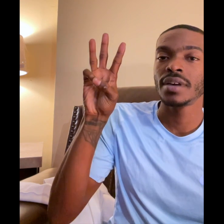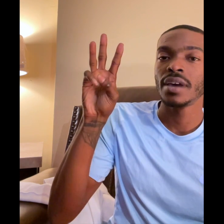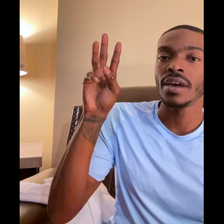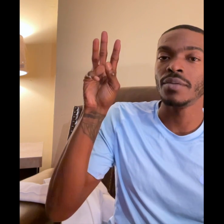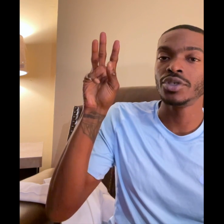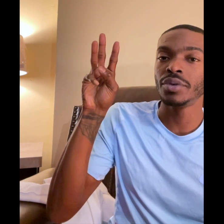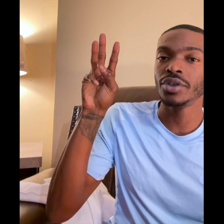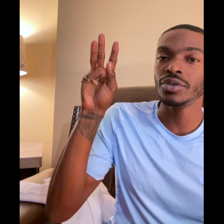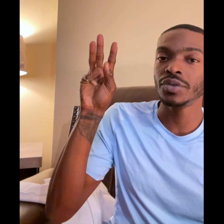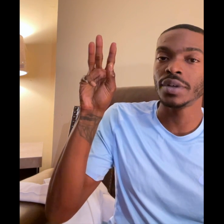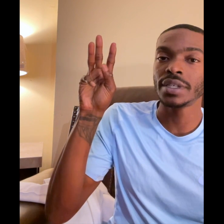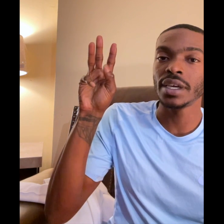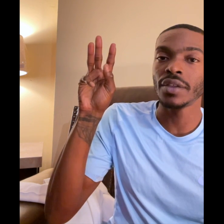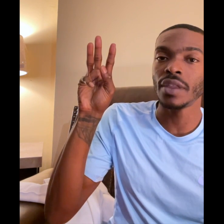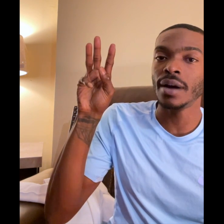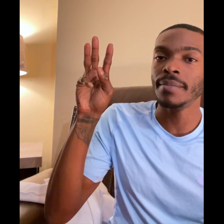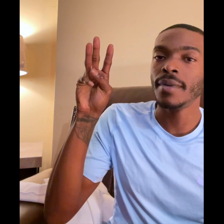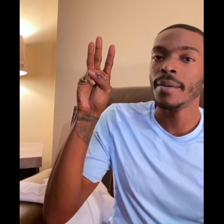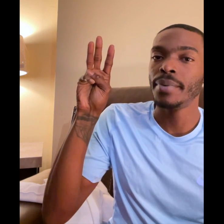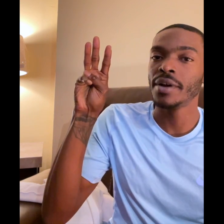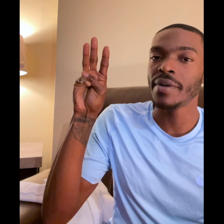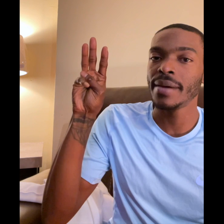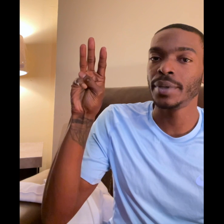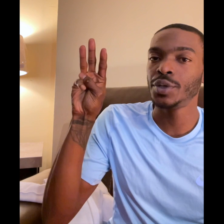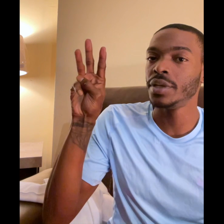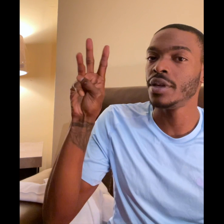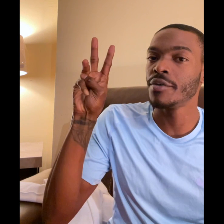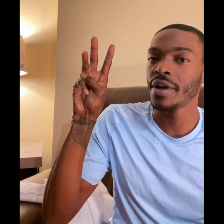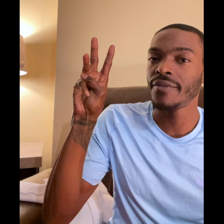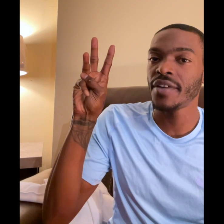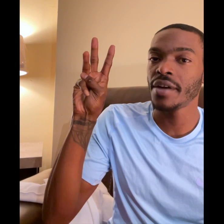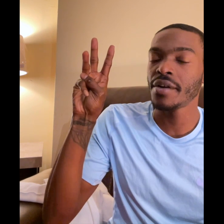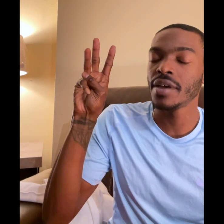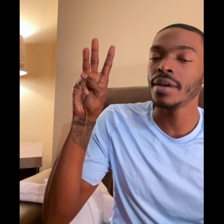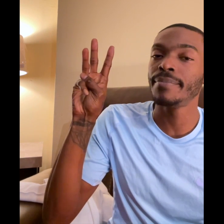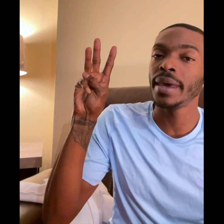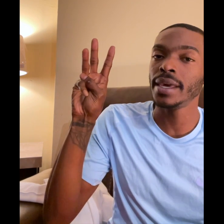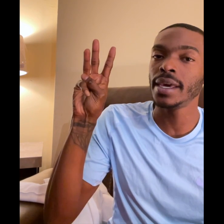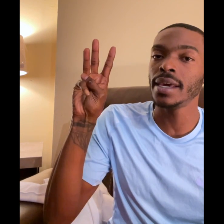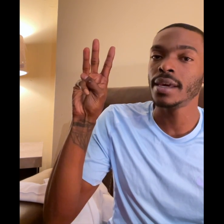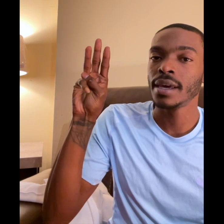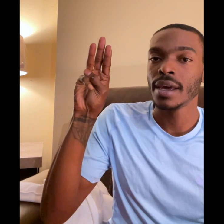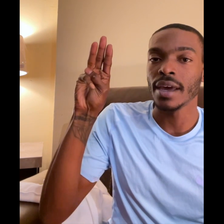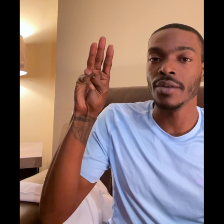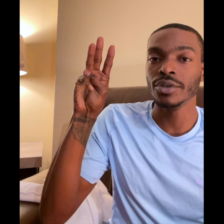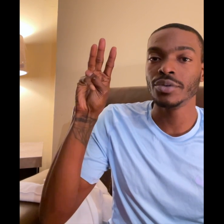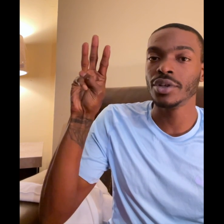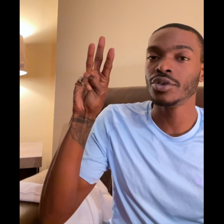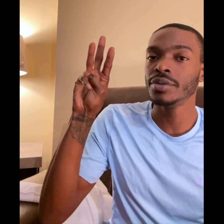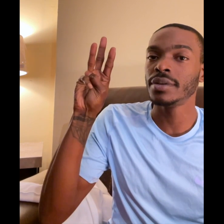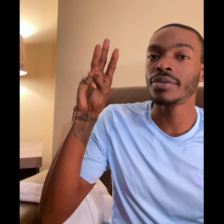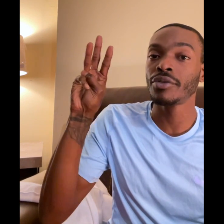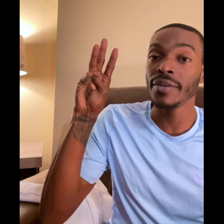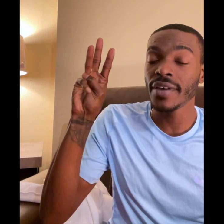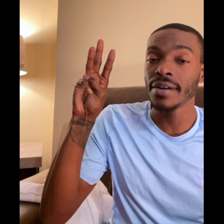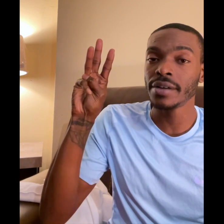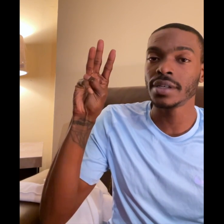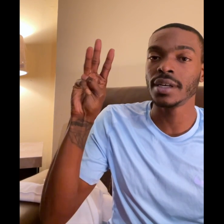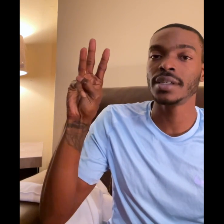And what you want to do is you want to take your thumb, put it right in between your ring finger and your pinky. And what you want to do is your 3 fingers is